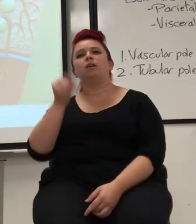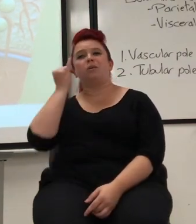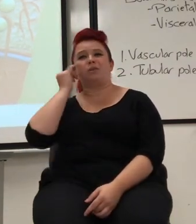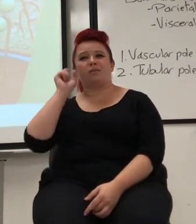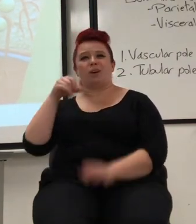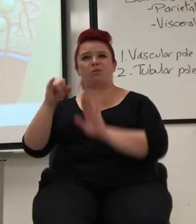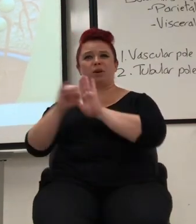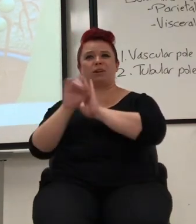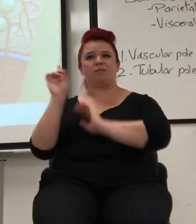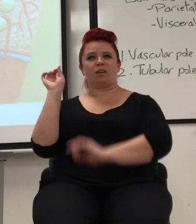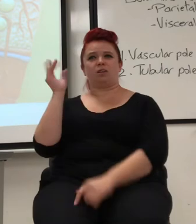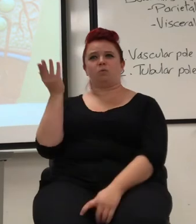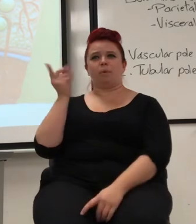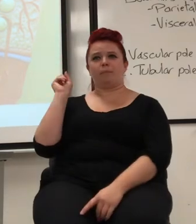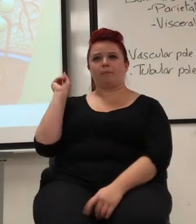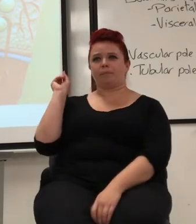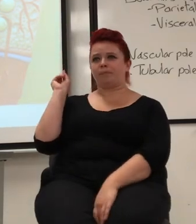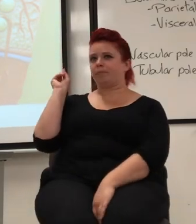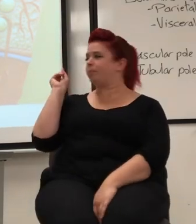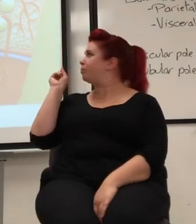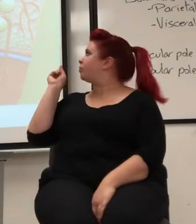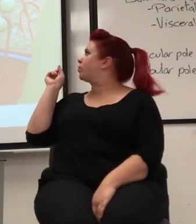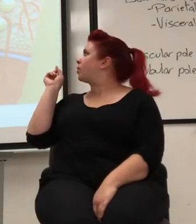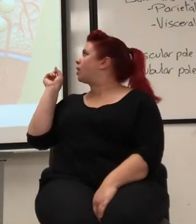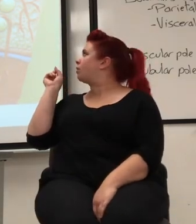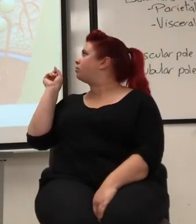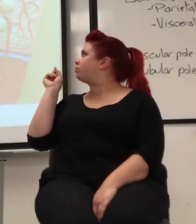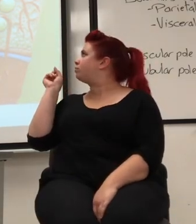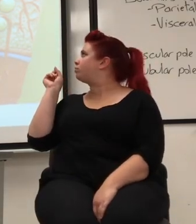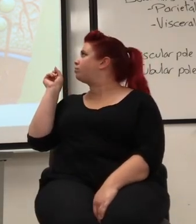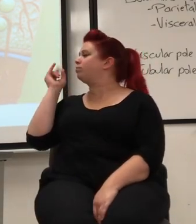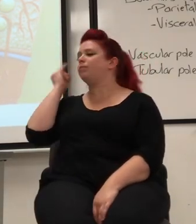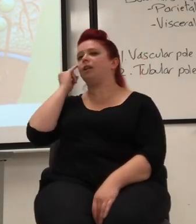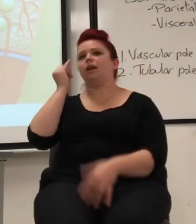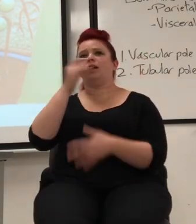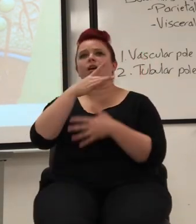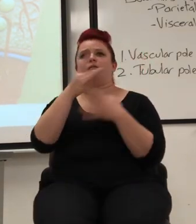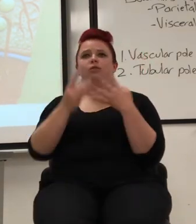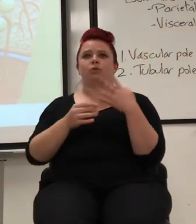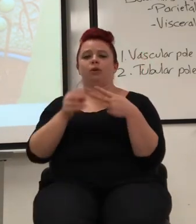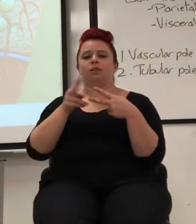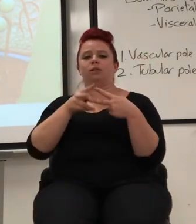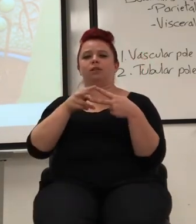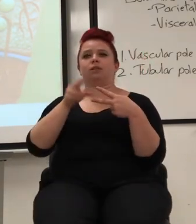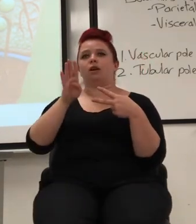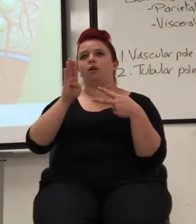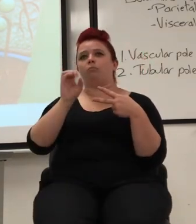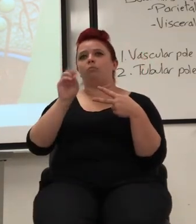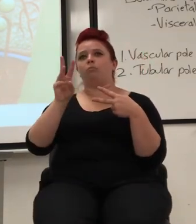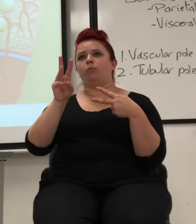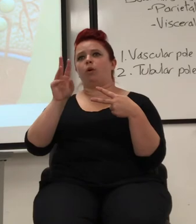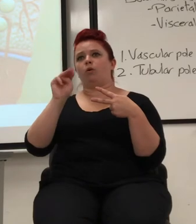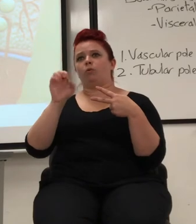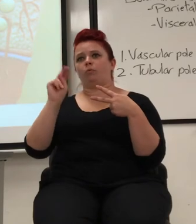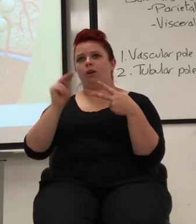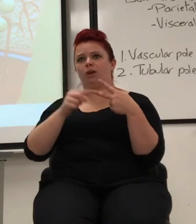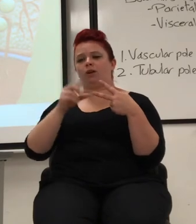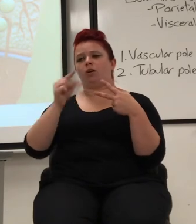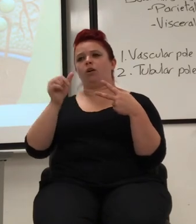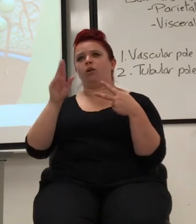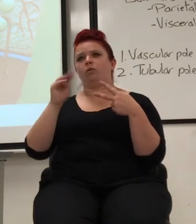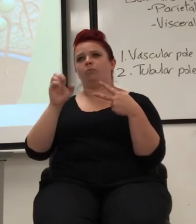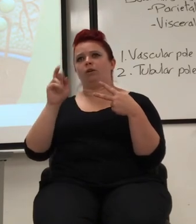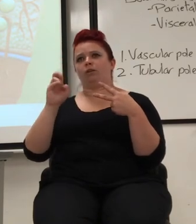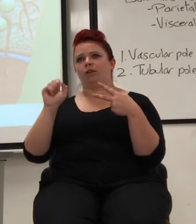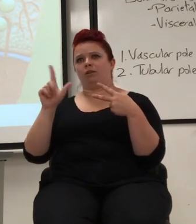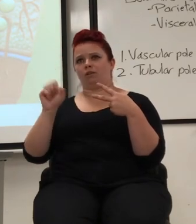this, what would you call it? If the choice is Bowman's capsule or glomerulus, which one's a better answer? The